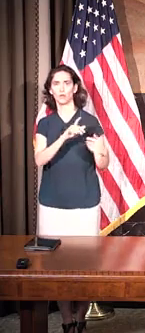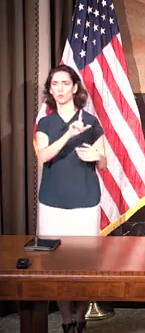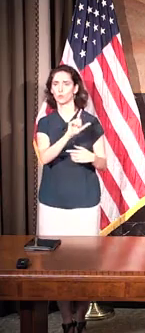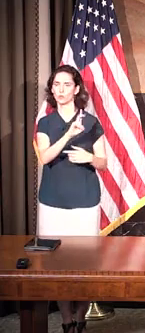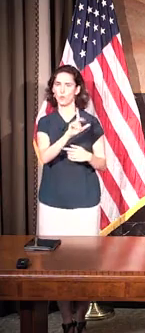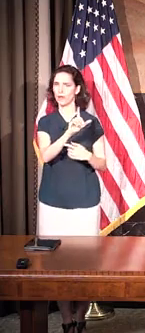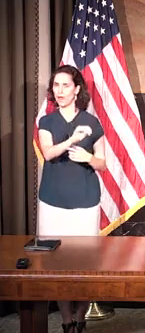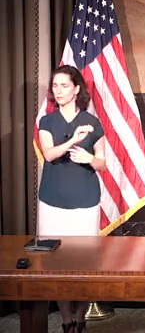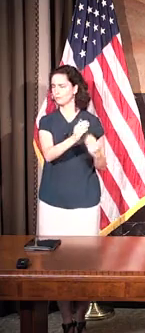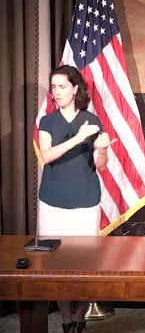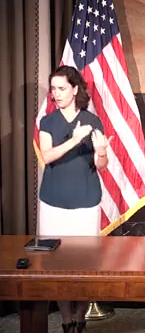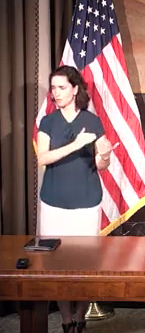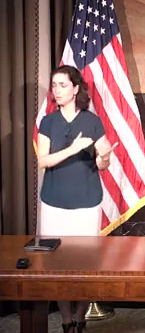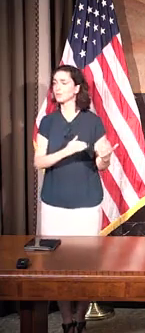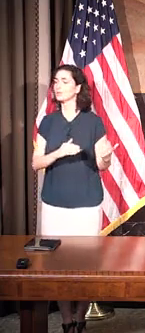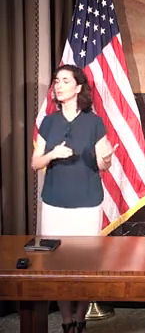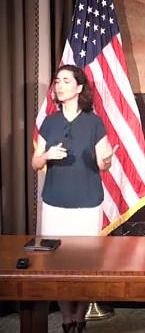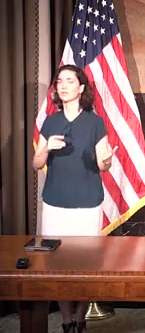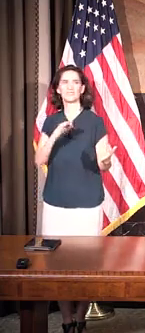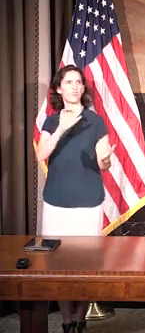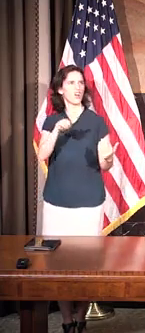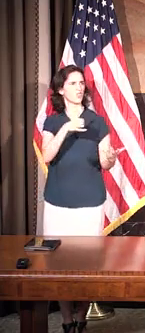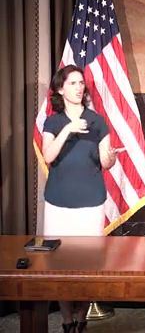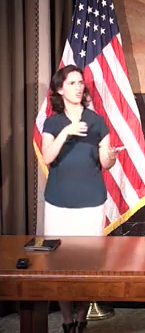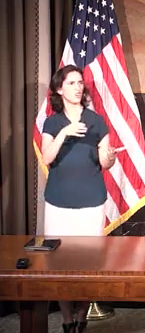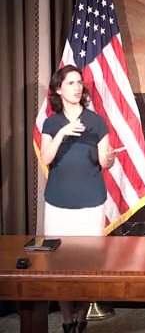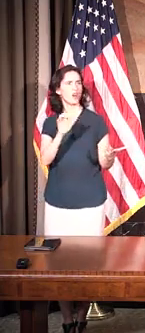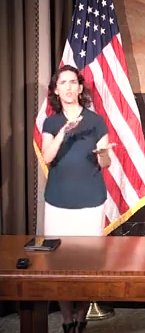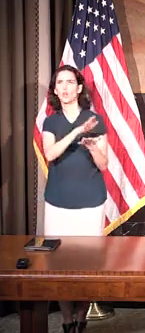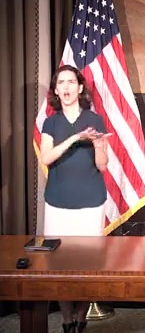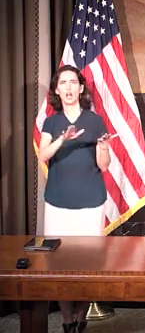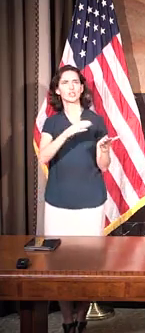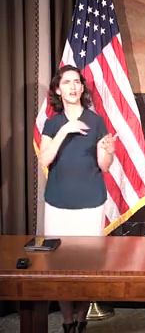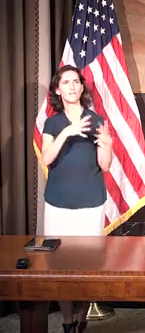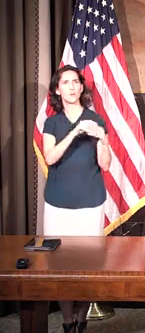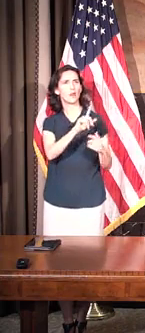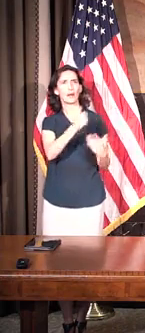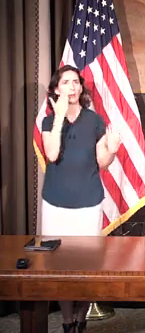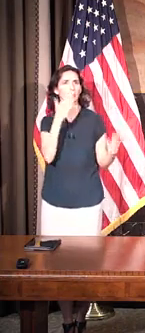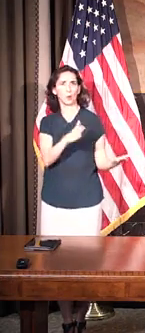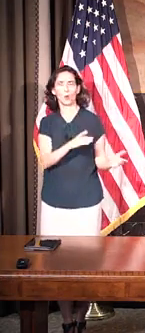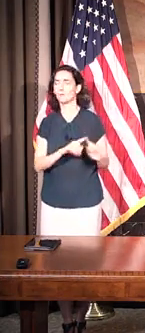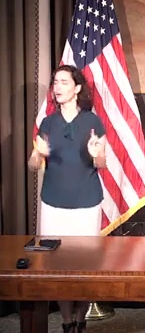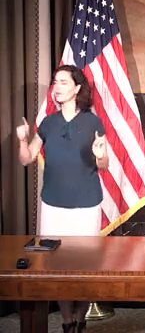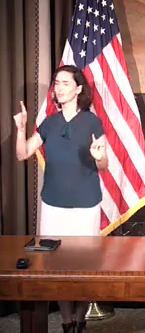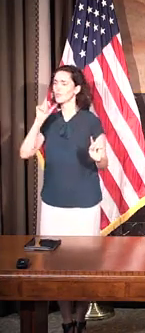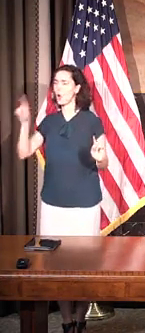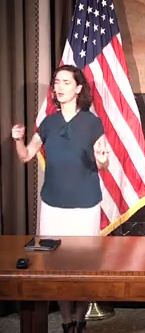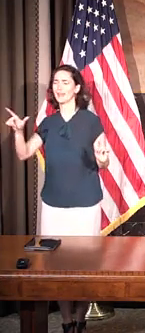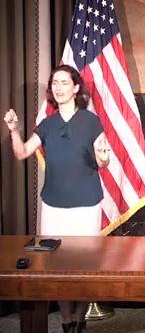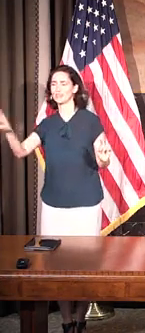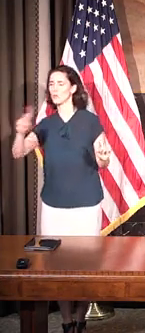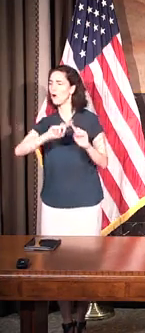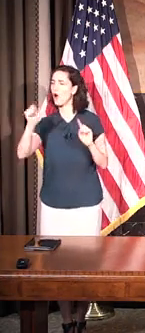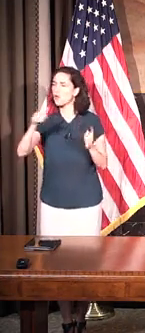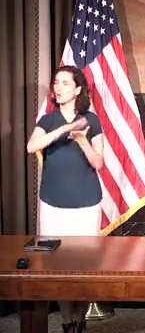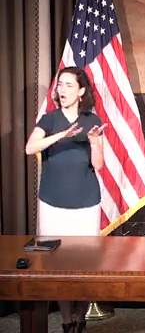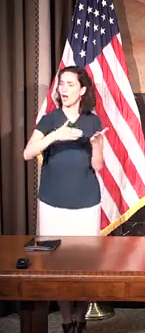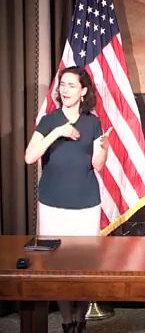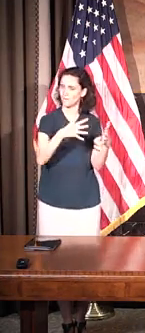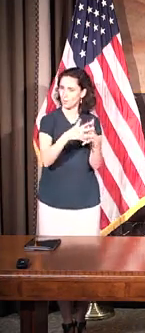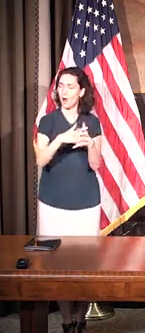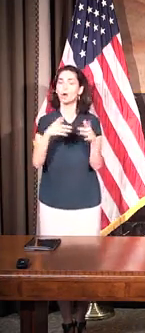well. And if there's another college playing football in Louisiana, I apologize. But I'm for all of them, by the way. But there's been a